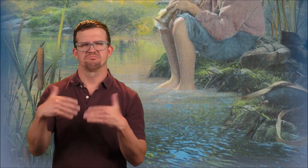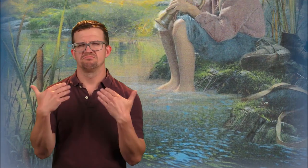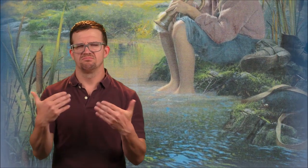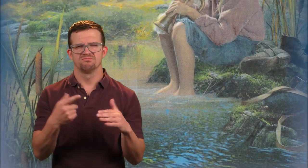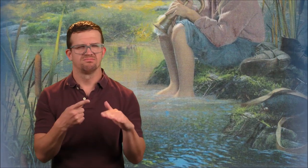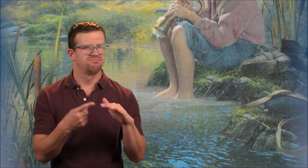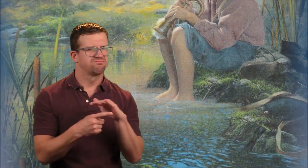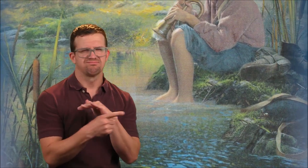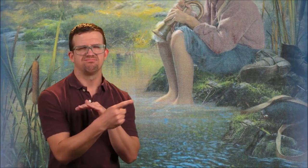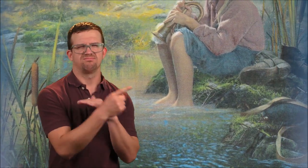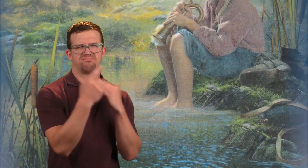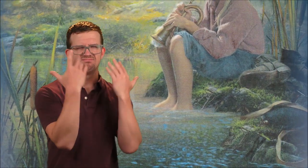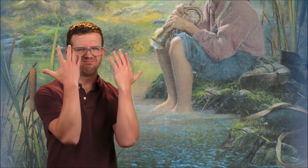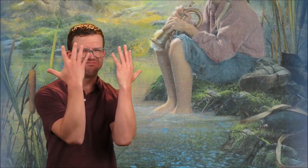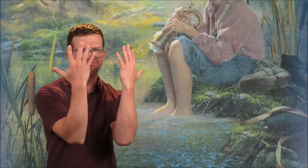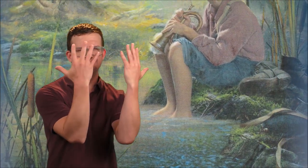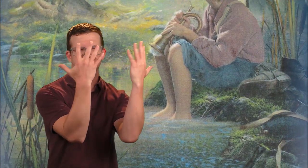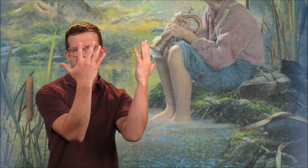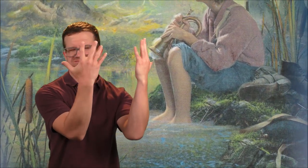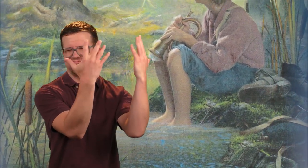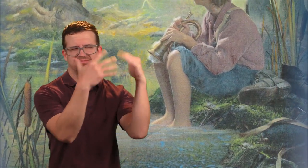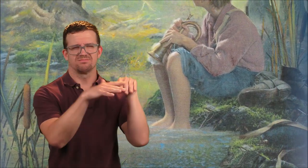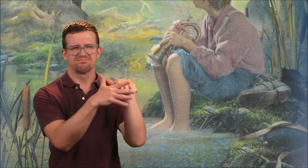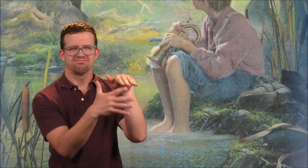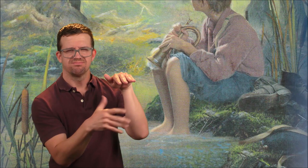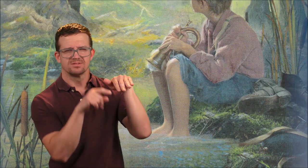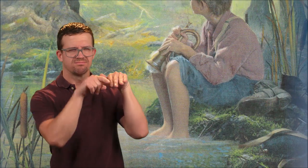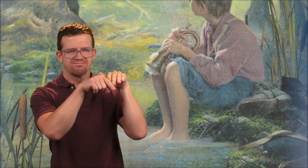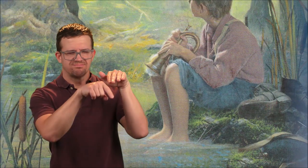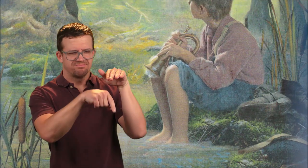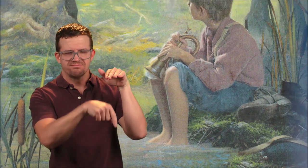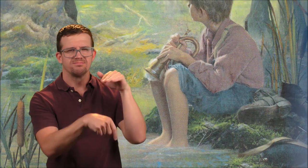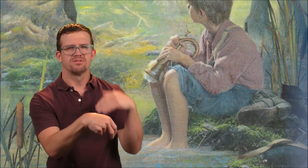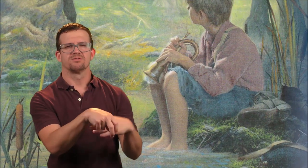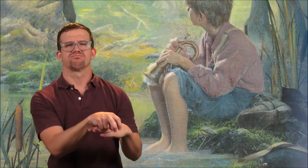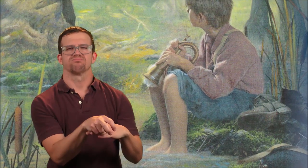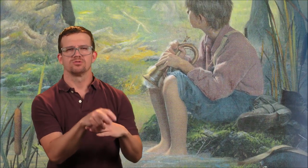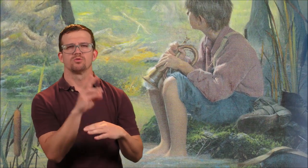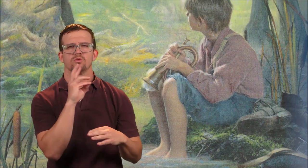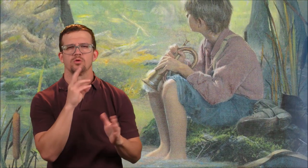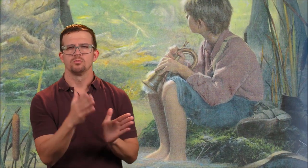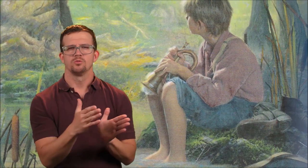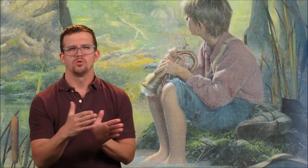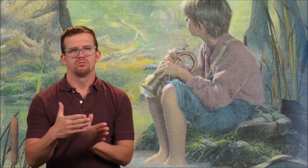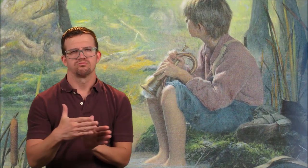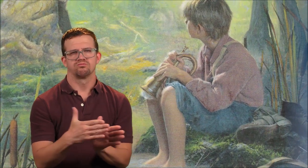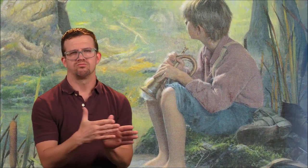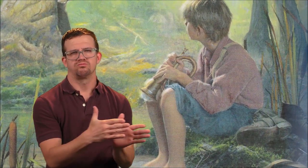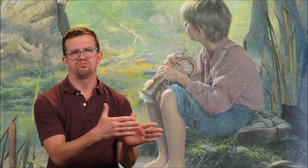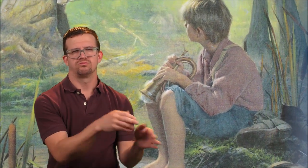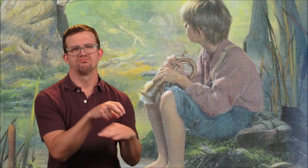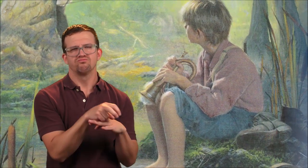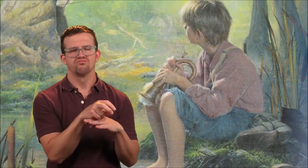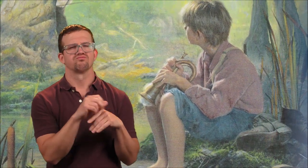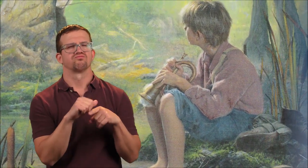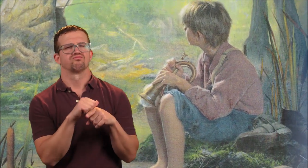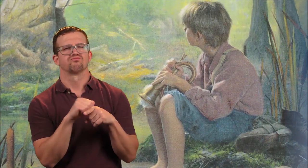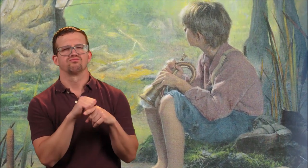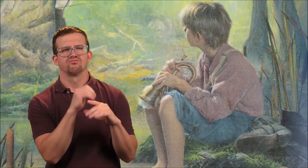Gabe knew he wouldn't be needed right away, so he slipped into the densely wooded hillsides and